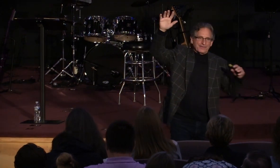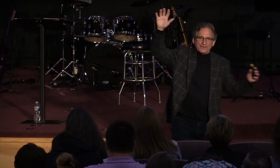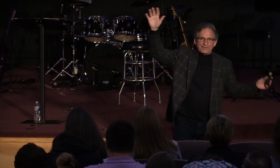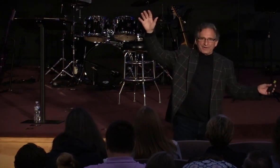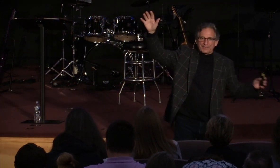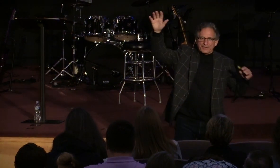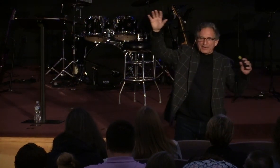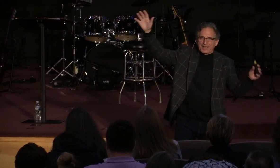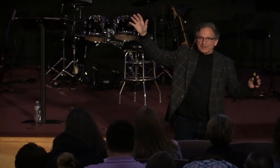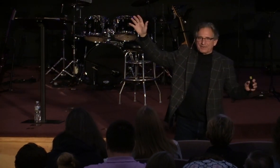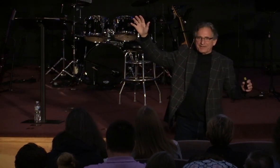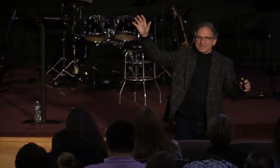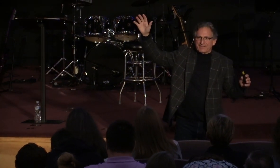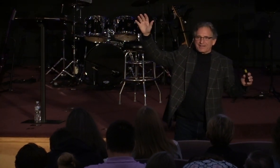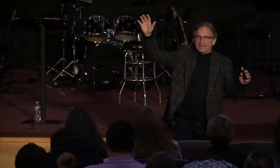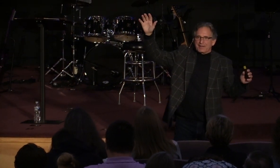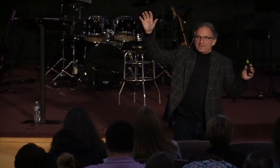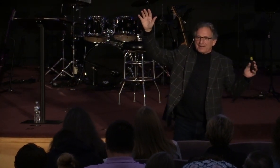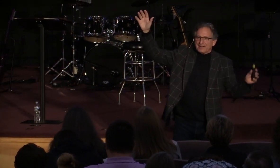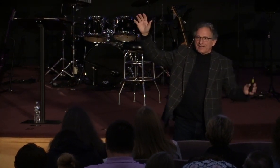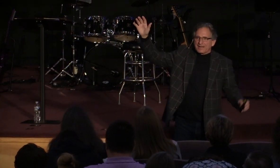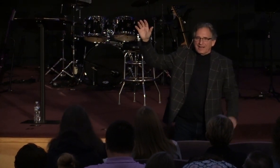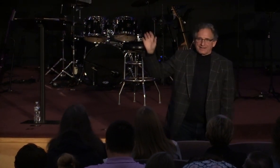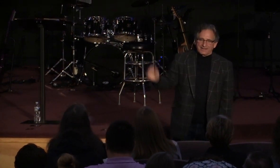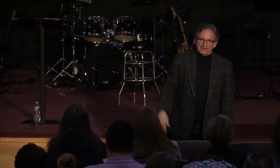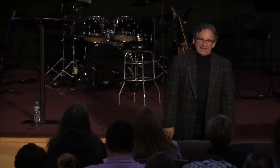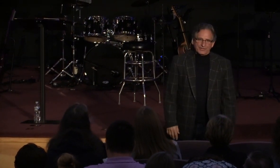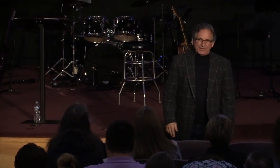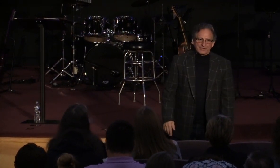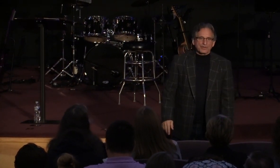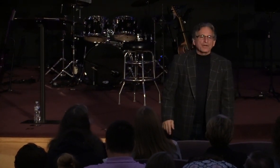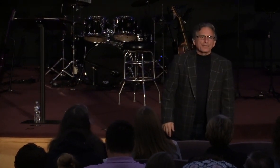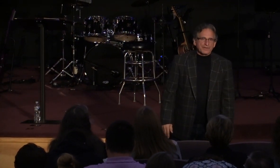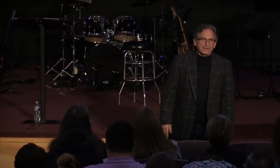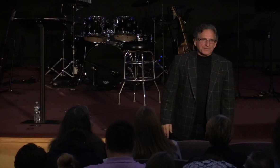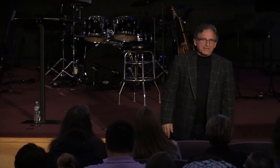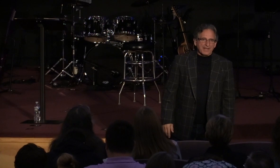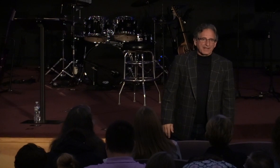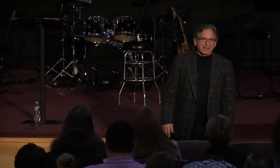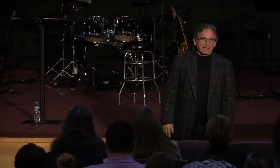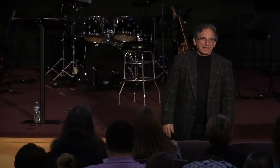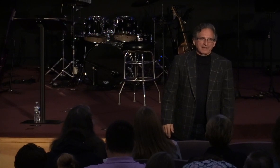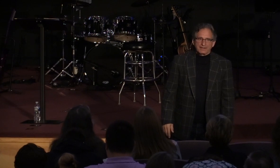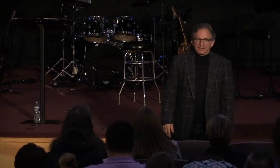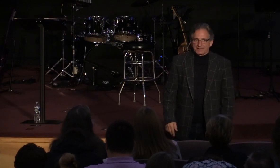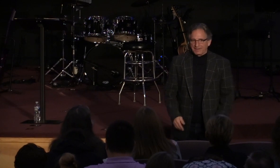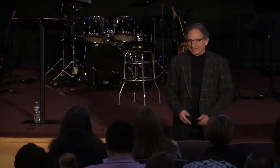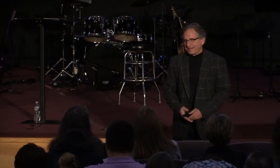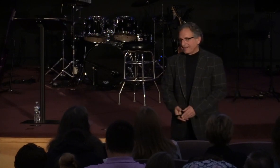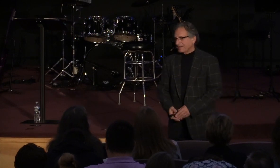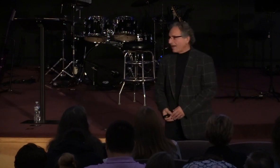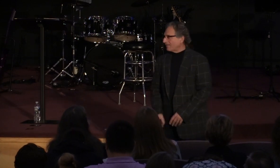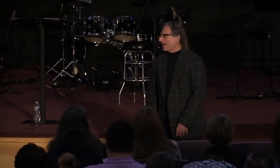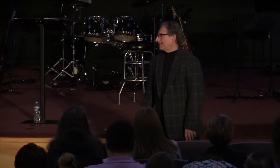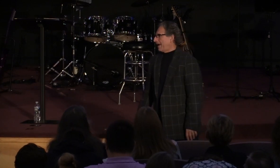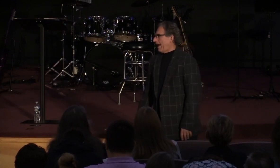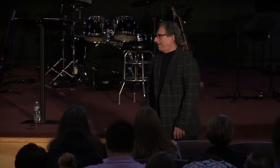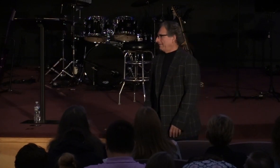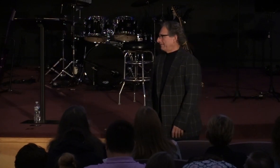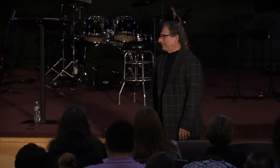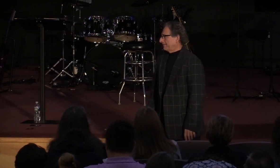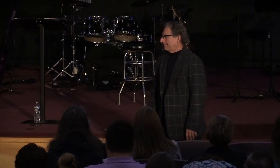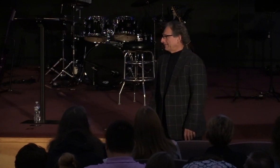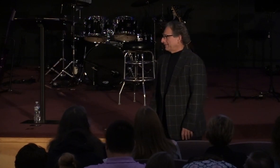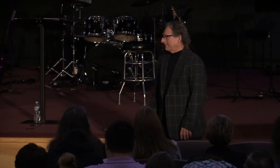pappy, whatever your handle is, they, can I talk to you? What are you going to say? Yeah, of course. Not right